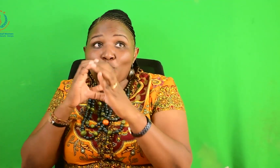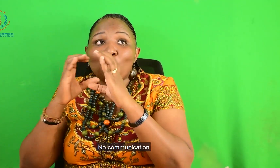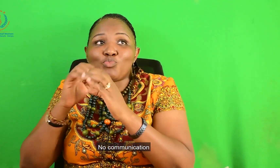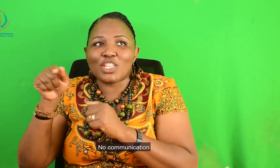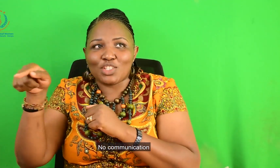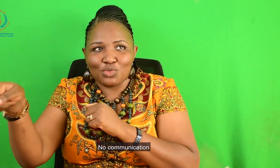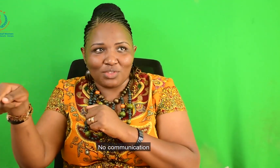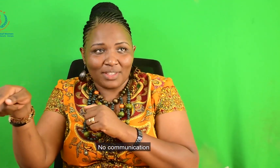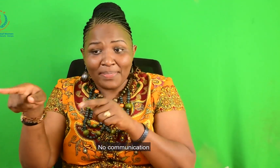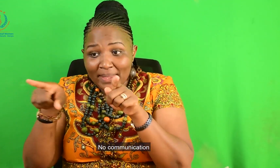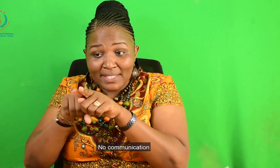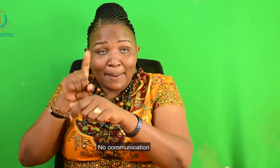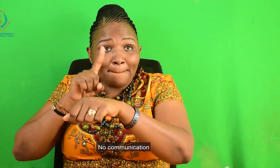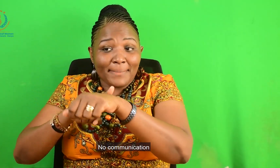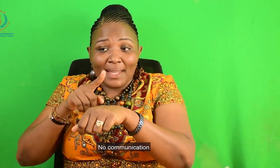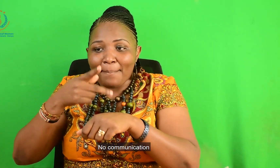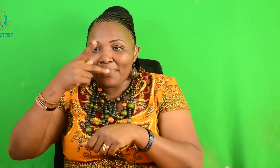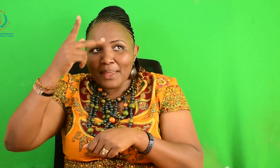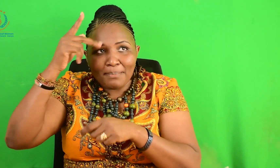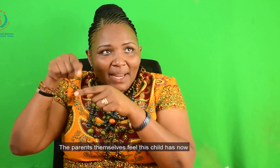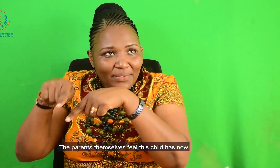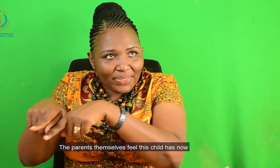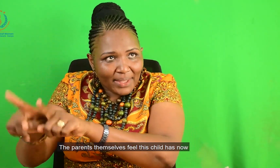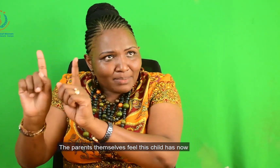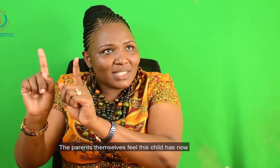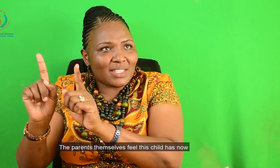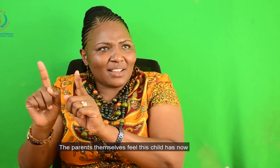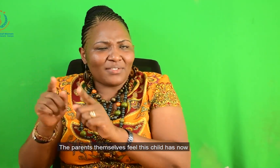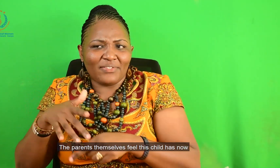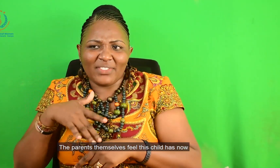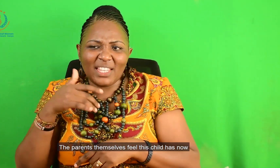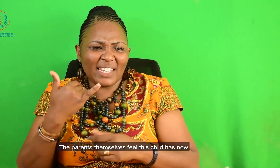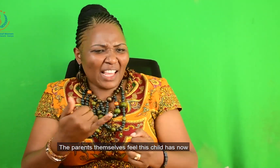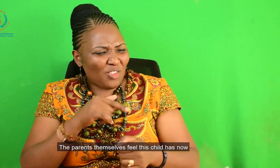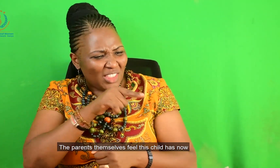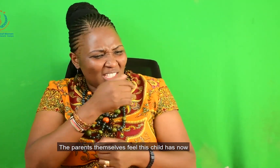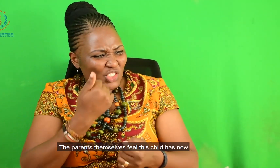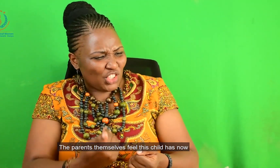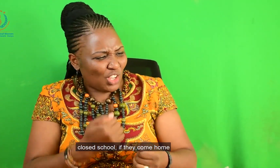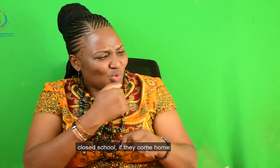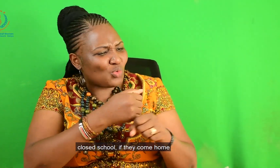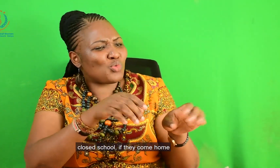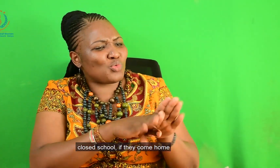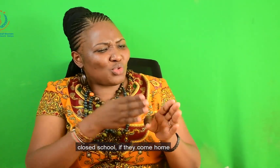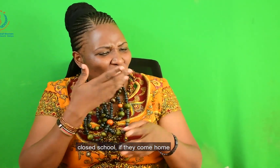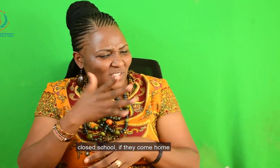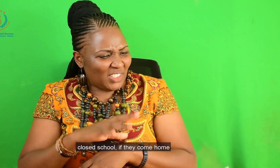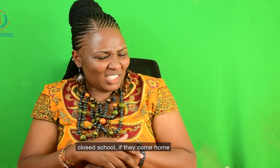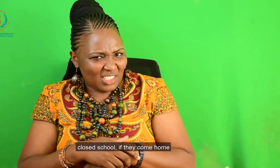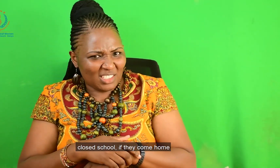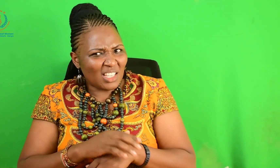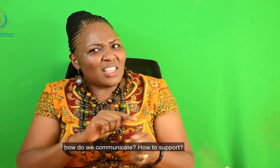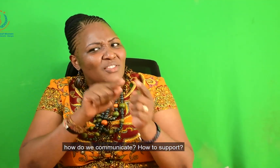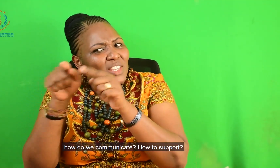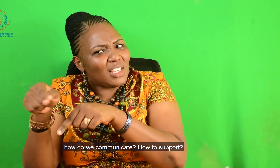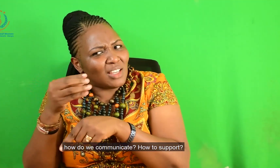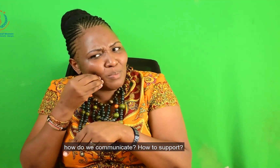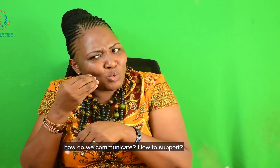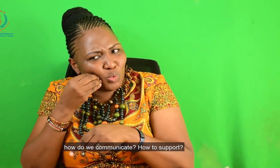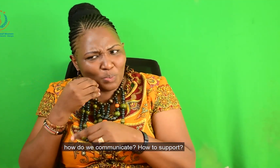There is no communication. The parents themselves feel that this child has now closed school. If they come home, how do we communicate?